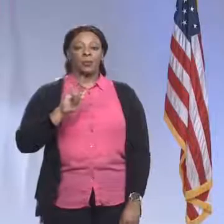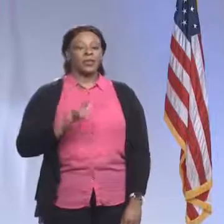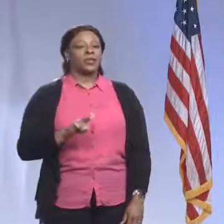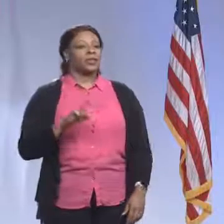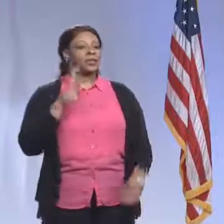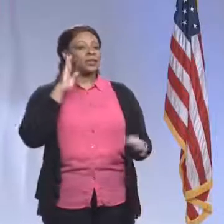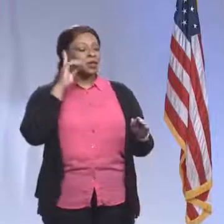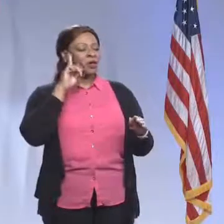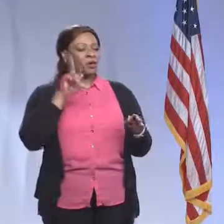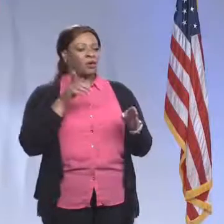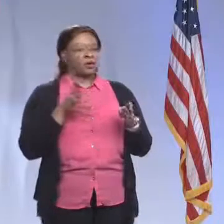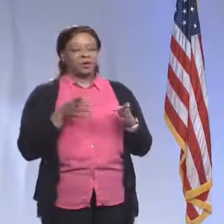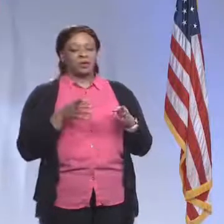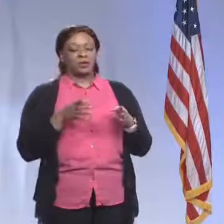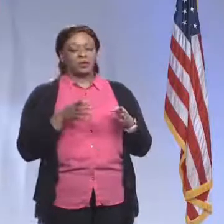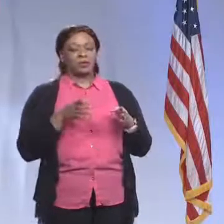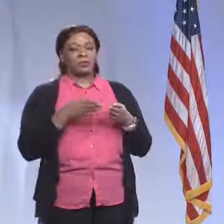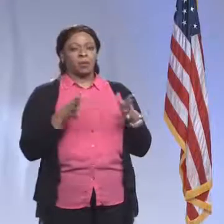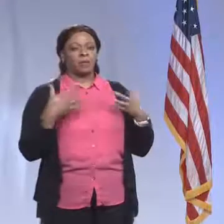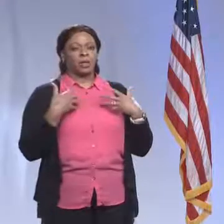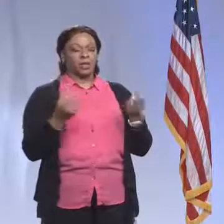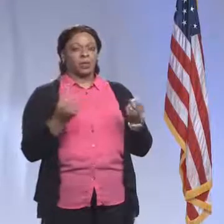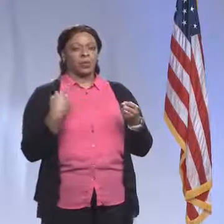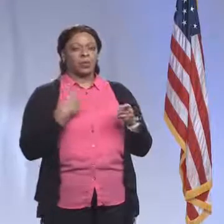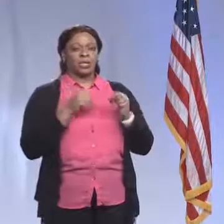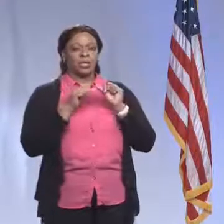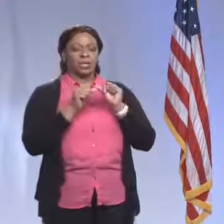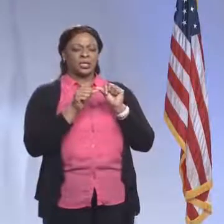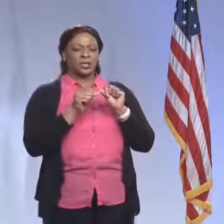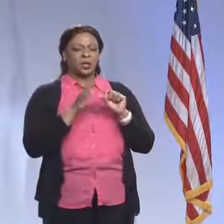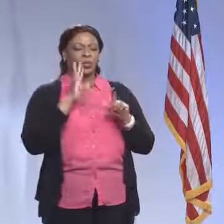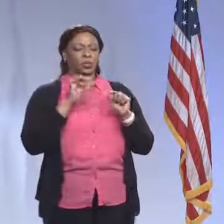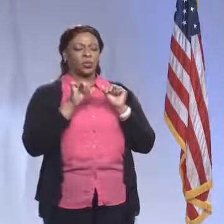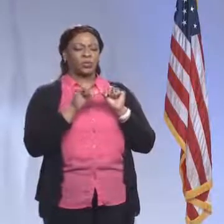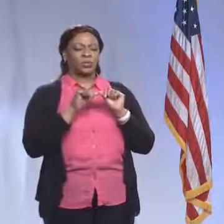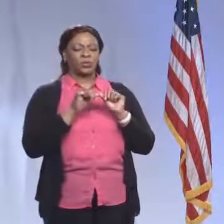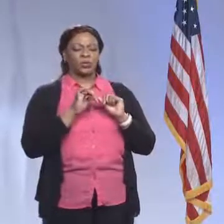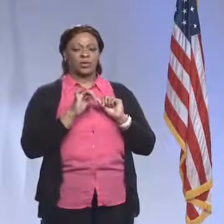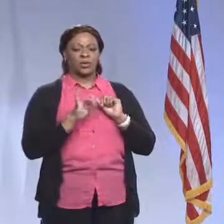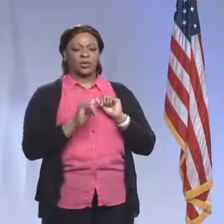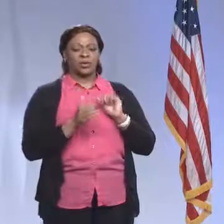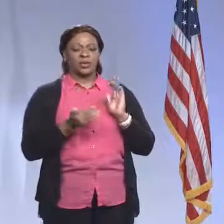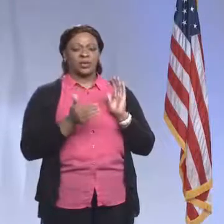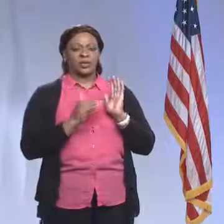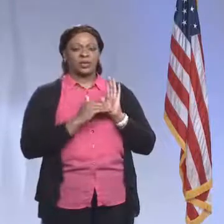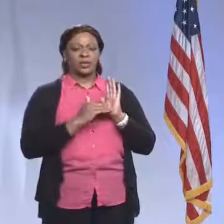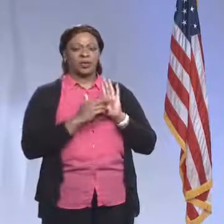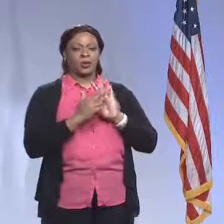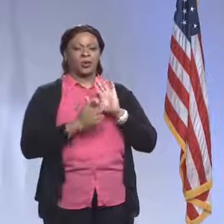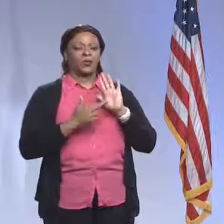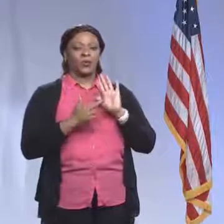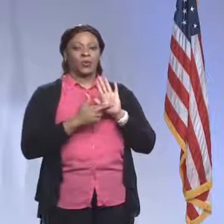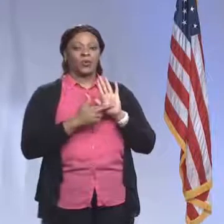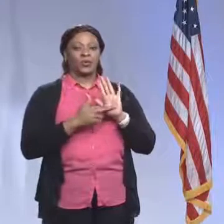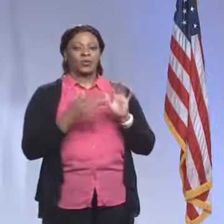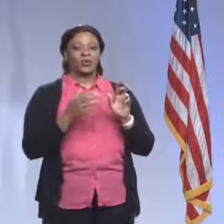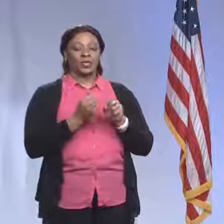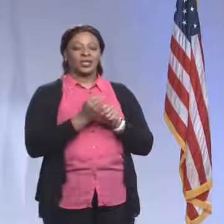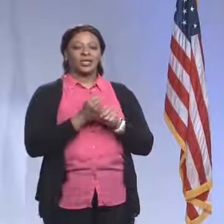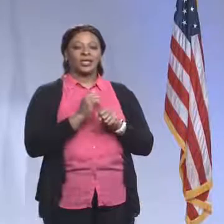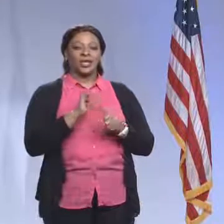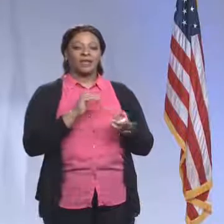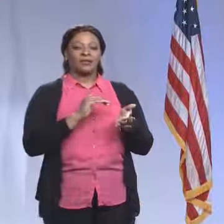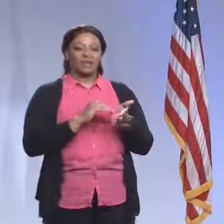Historic public health role, and so we can continue and will continue to do that. But again, our role is significantly different than our